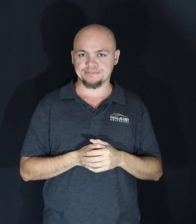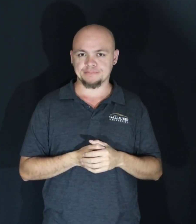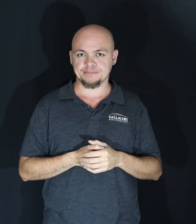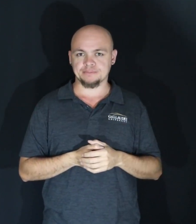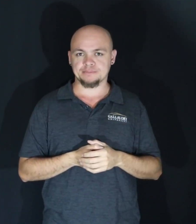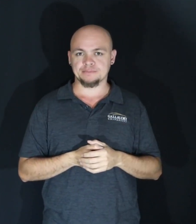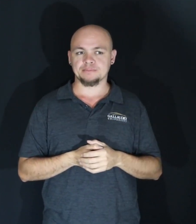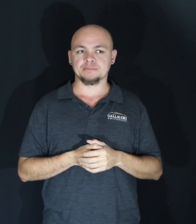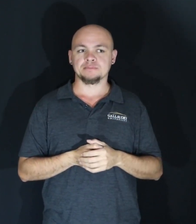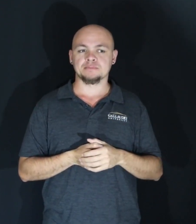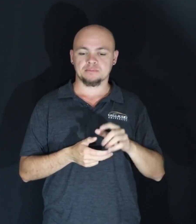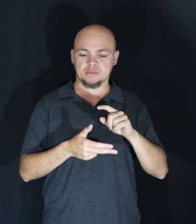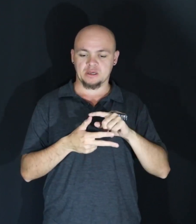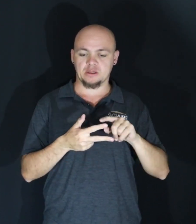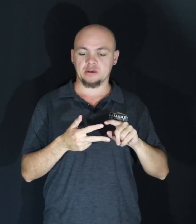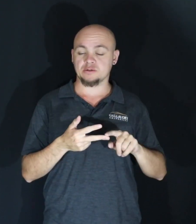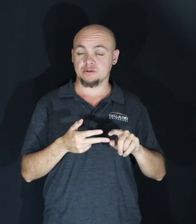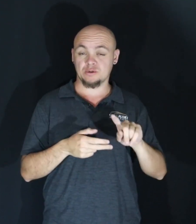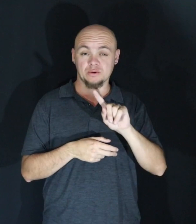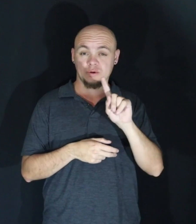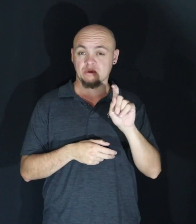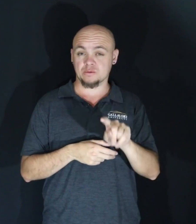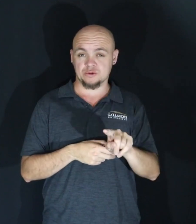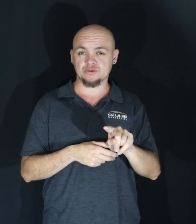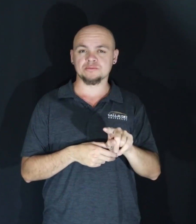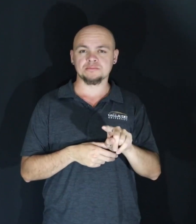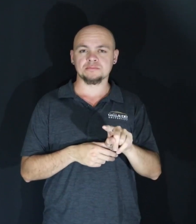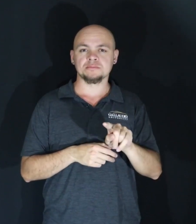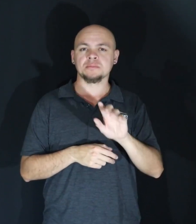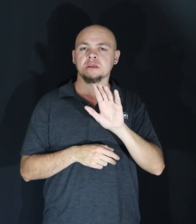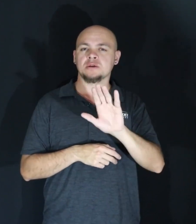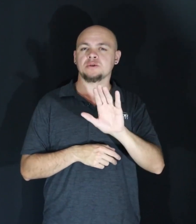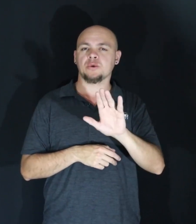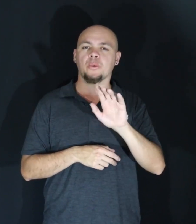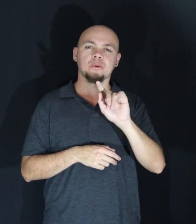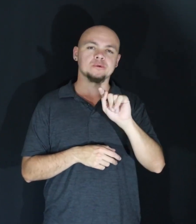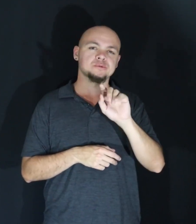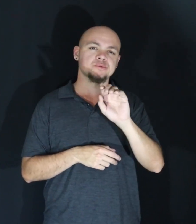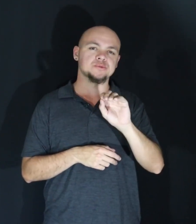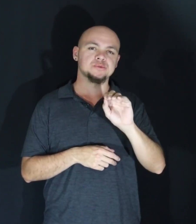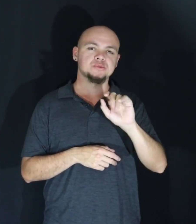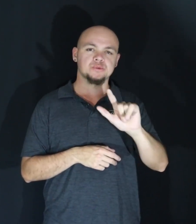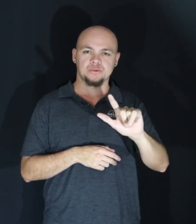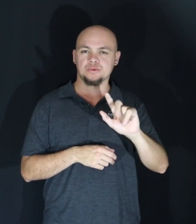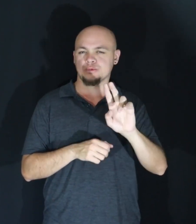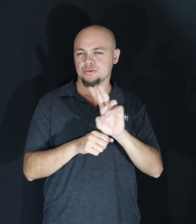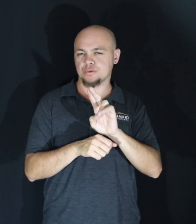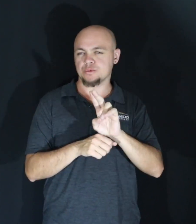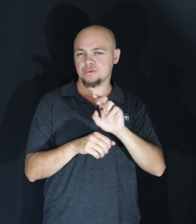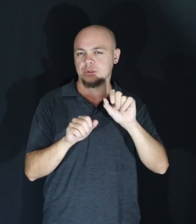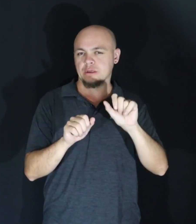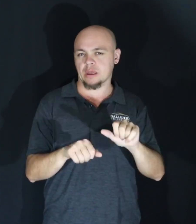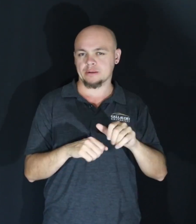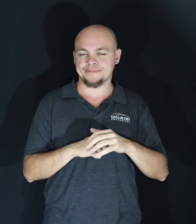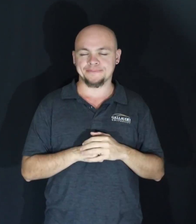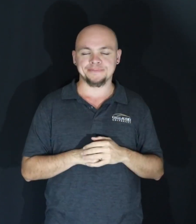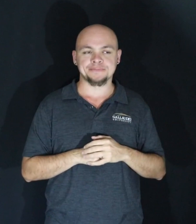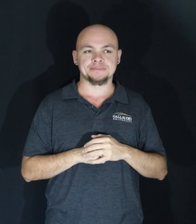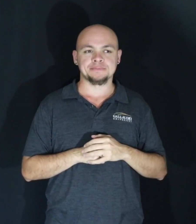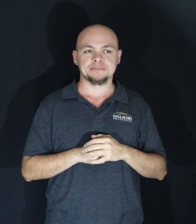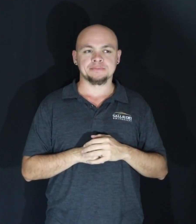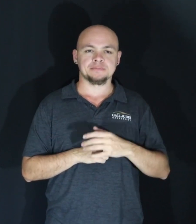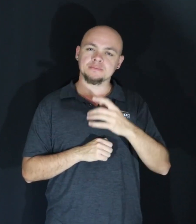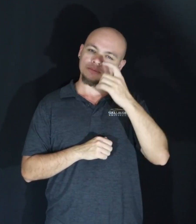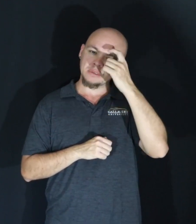When you ask these 3 pivotal questions, they become a tool for you to use. They allow you to open up and expand